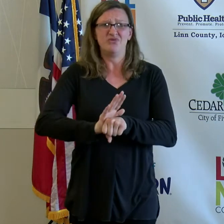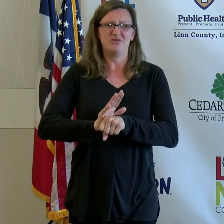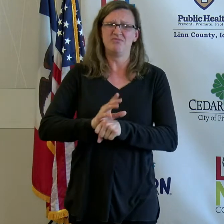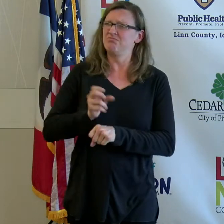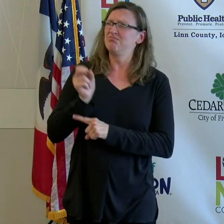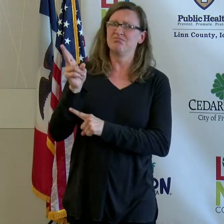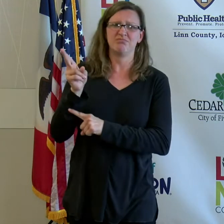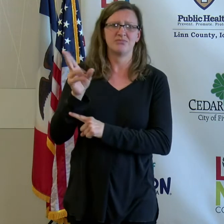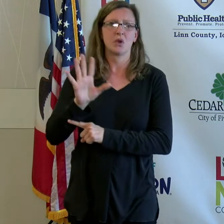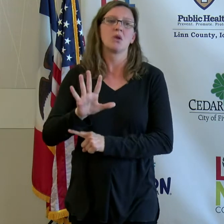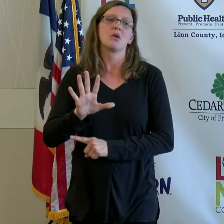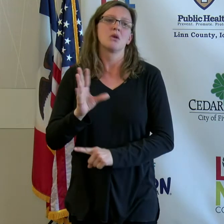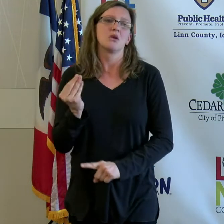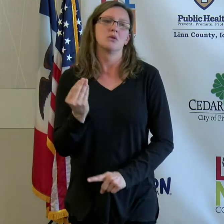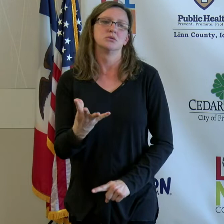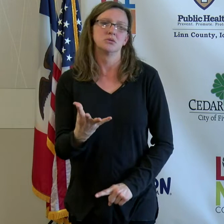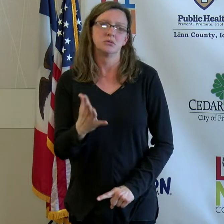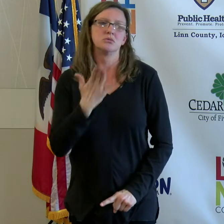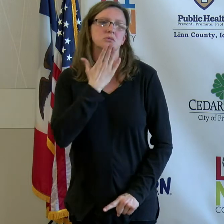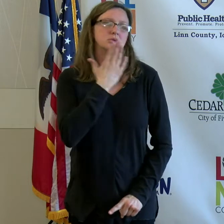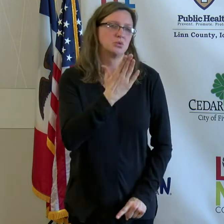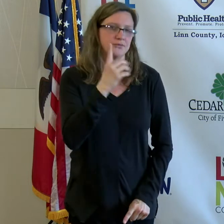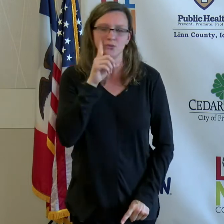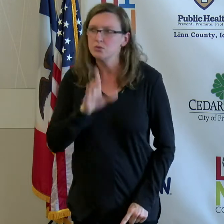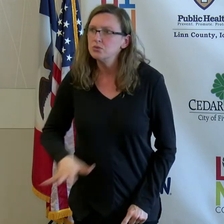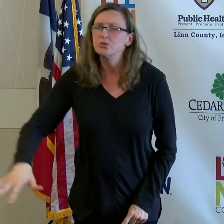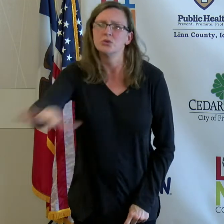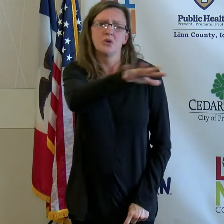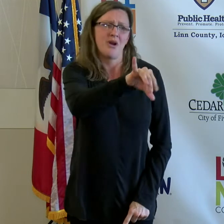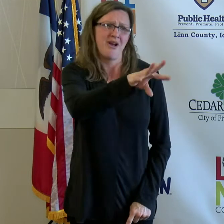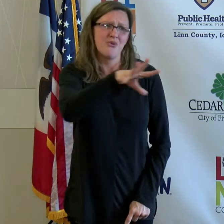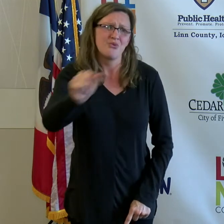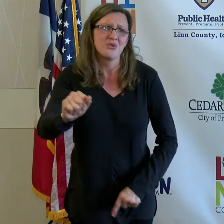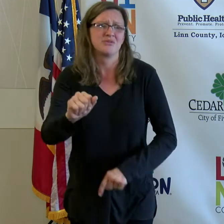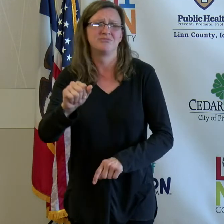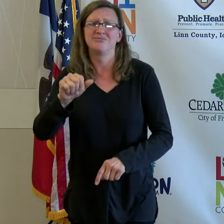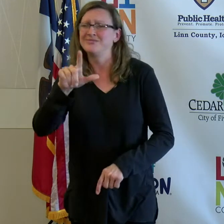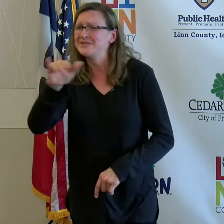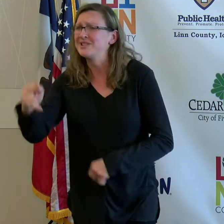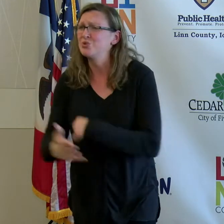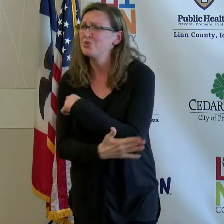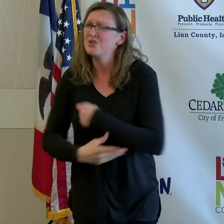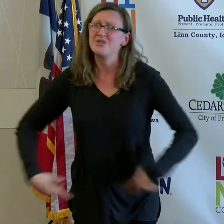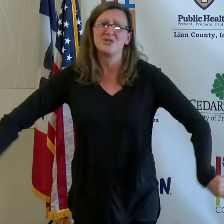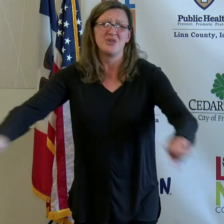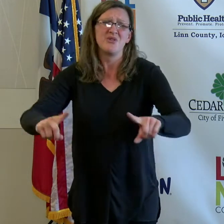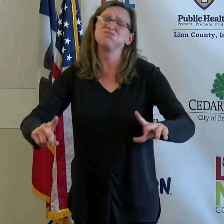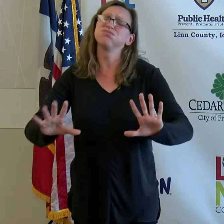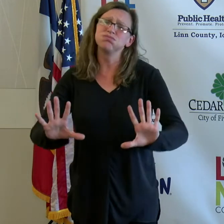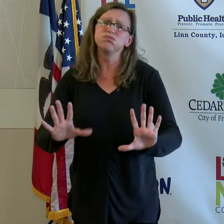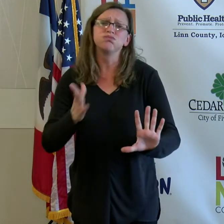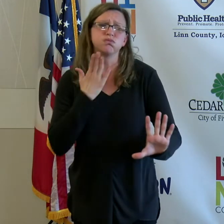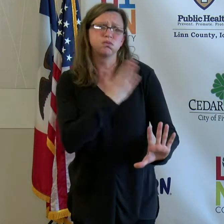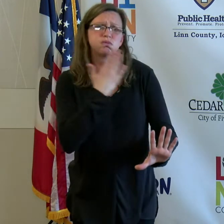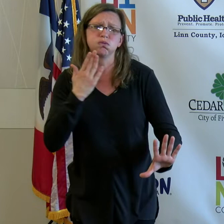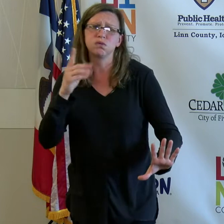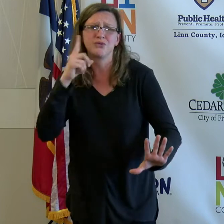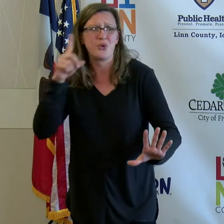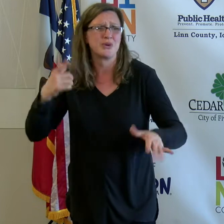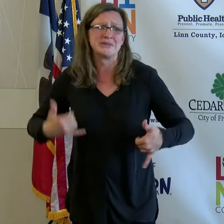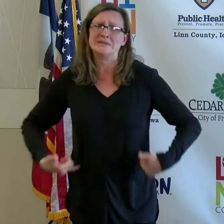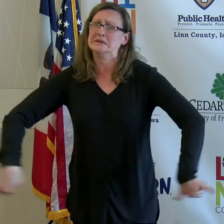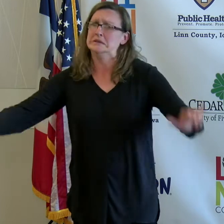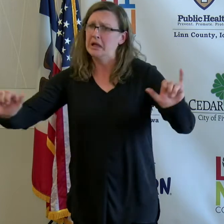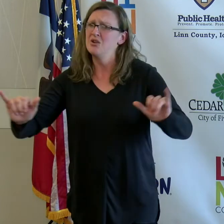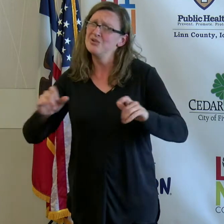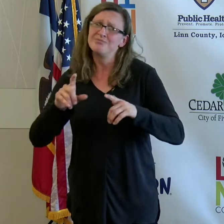residents especially for everything they've done to date to help flatten the curve. This has not been an easy process by any stretch